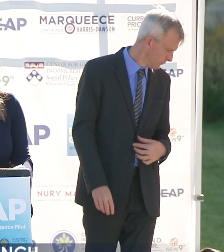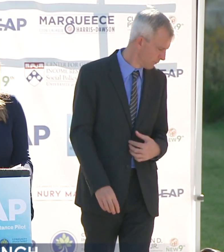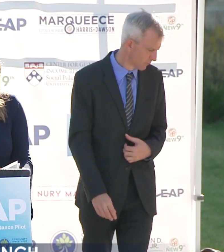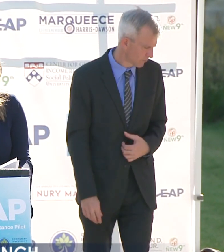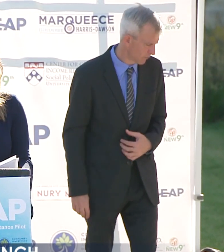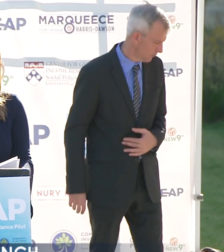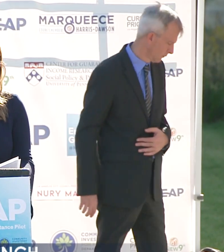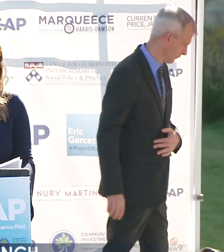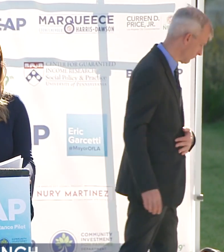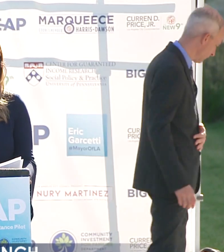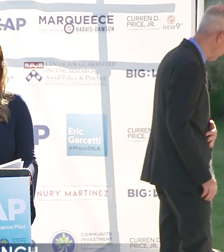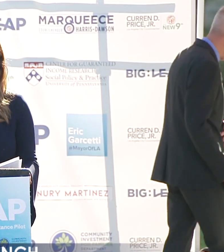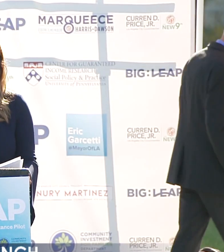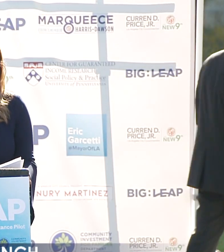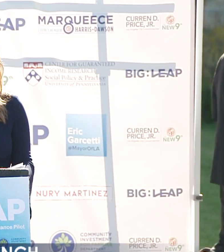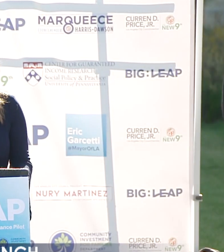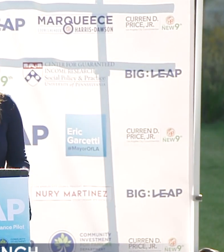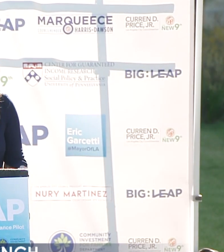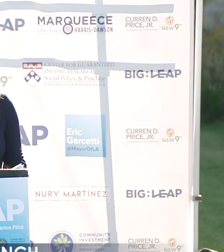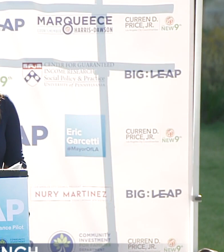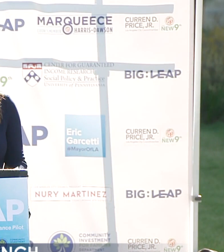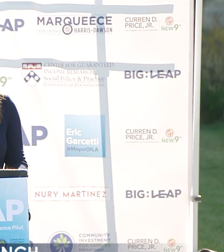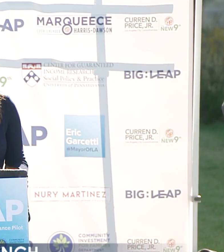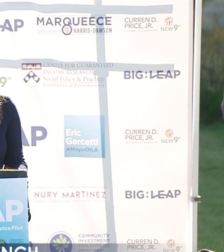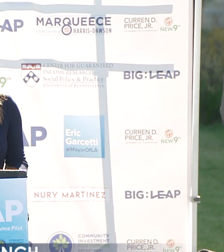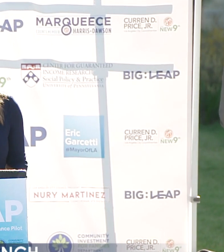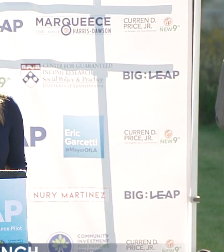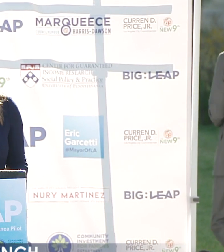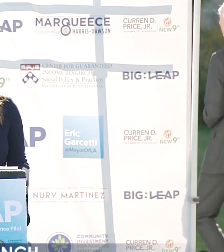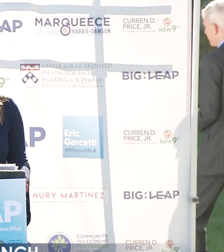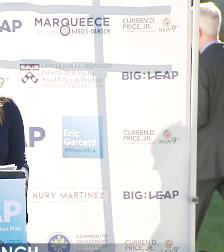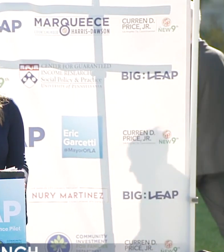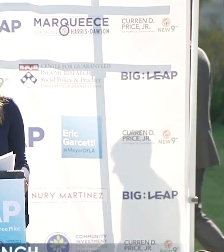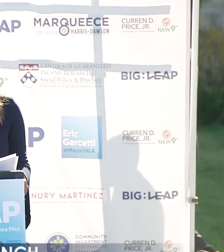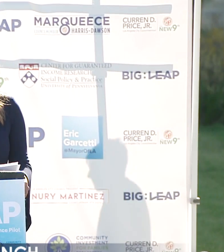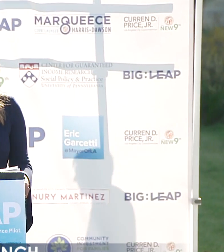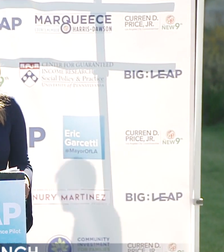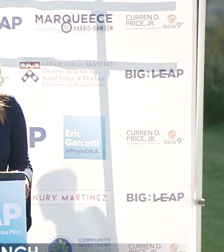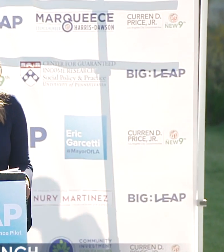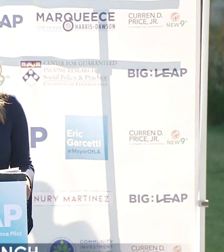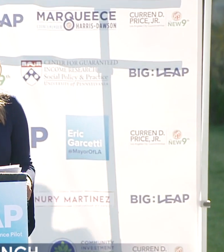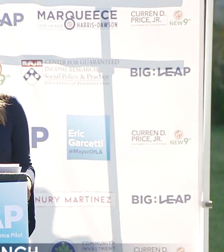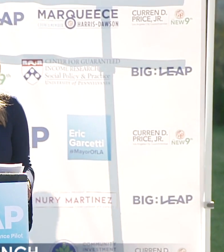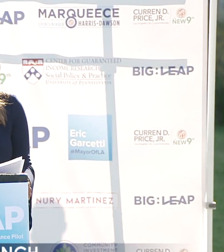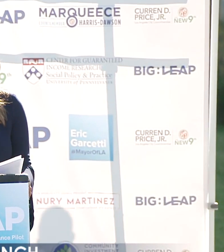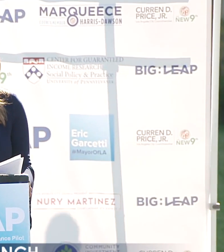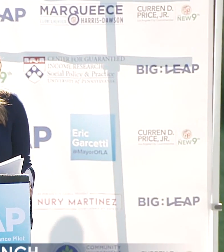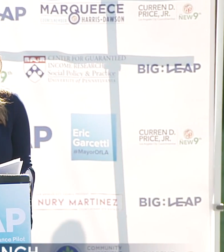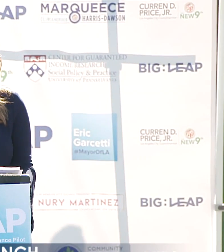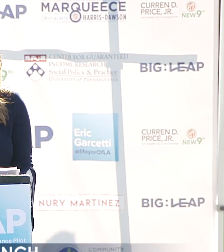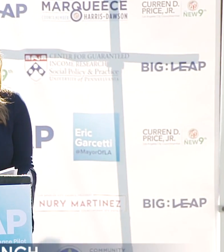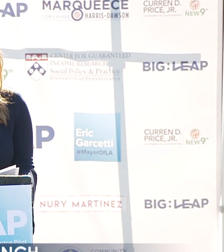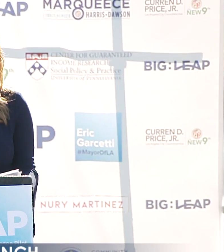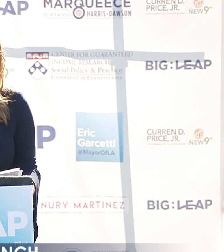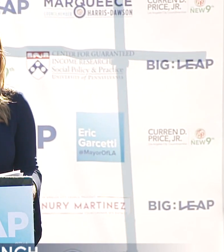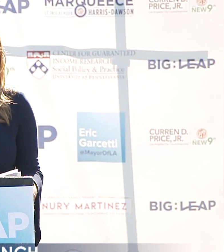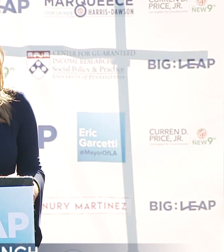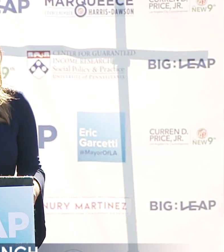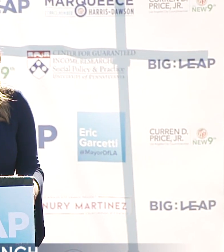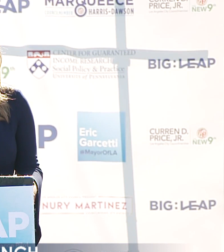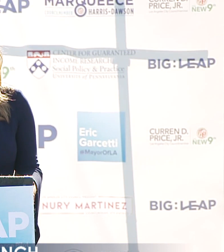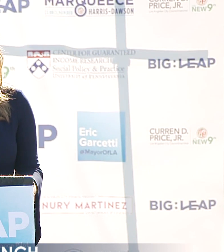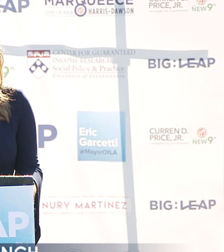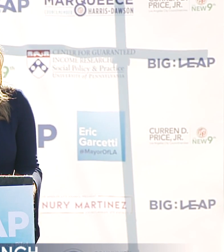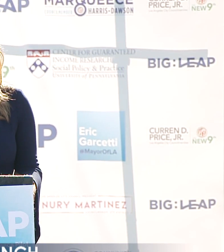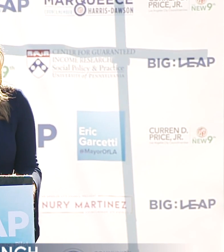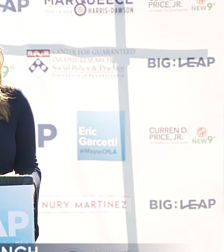Bueno, brevemente. Buenos días, de nuevo, mi nombre es Abigail Márquez y soy la gerente general del Departamento